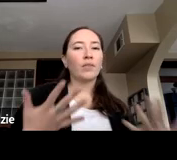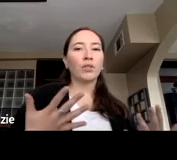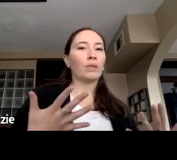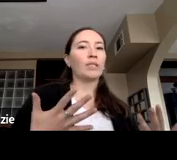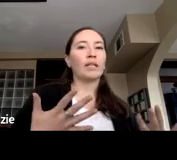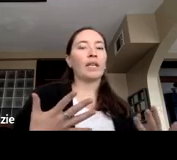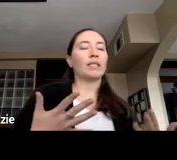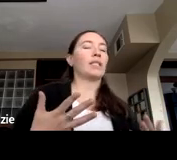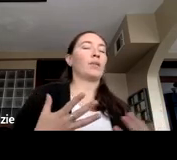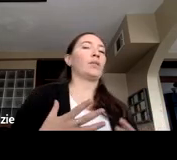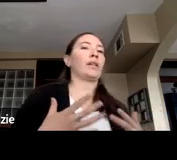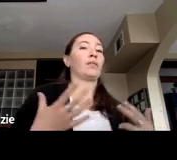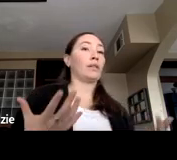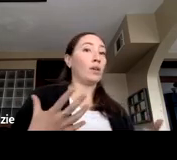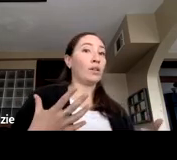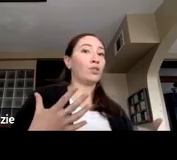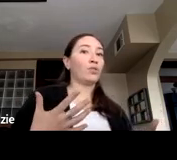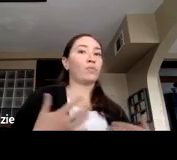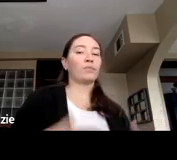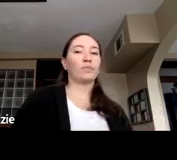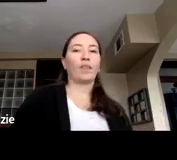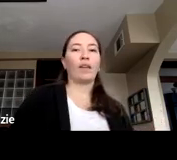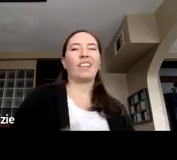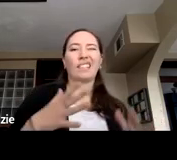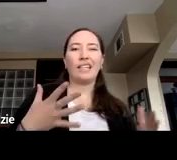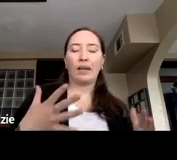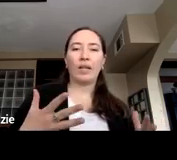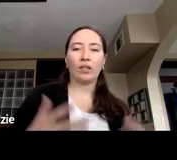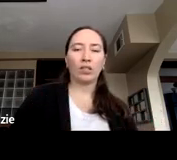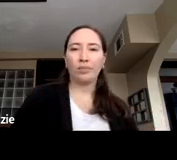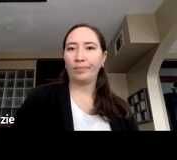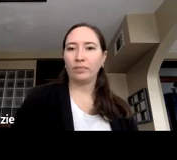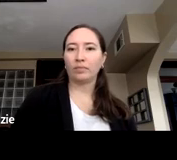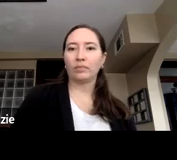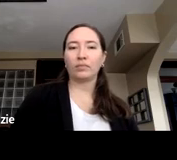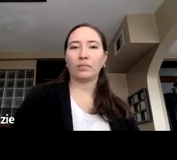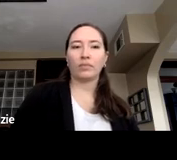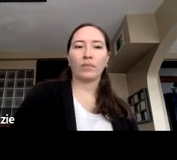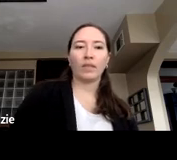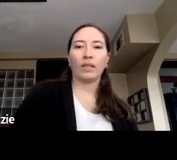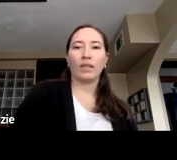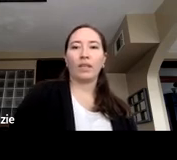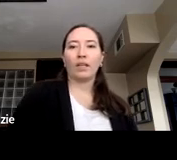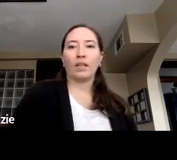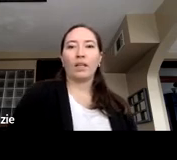Sometimes if you're dealing with data sets that are particularly large, this can take a minute or two.